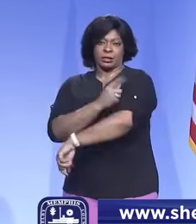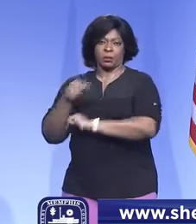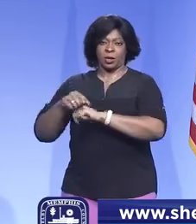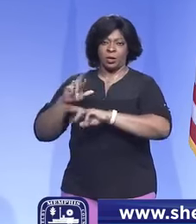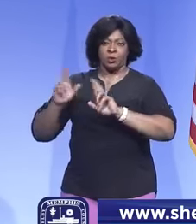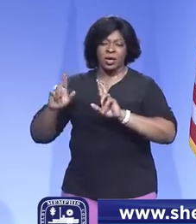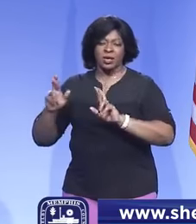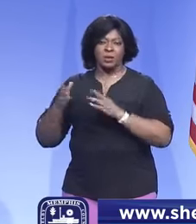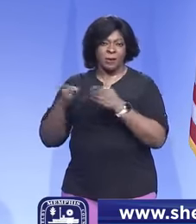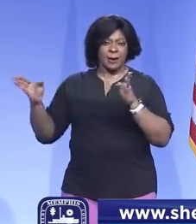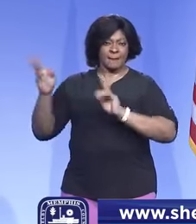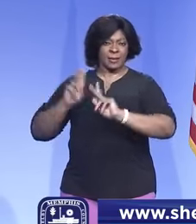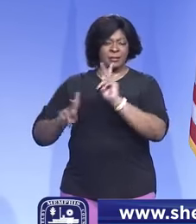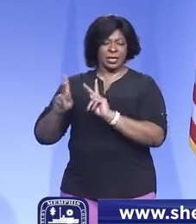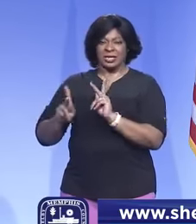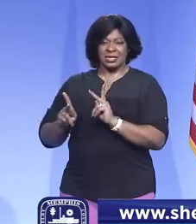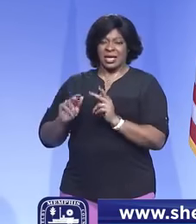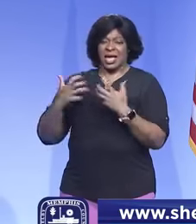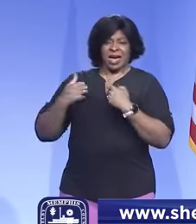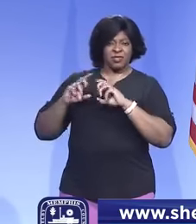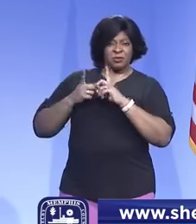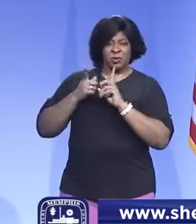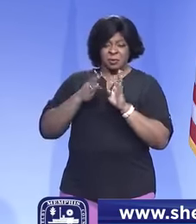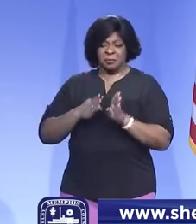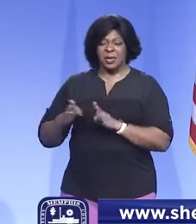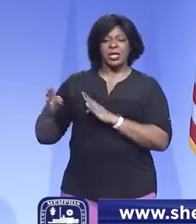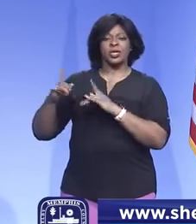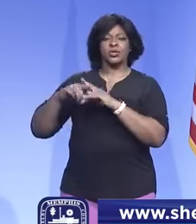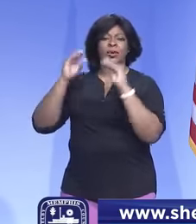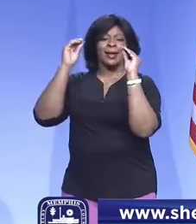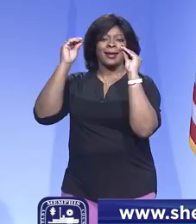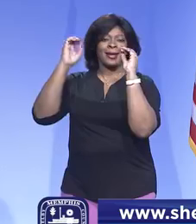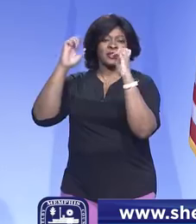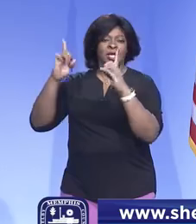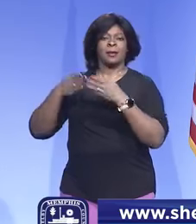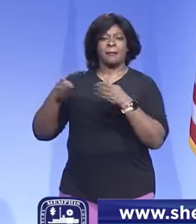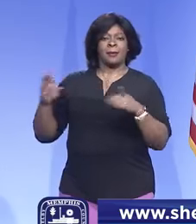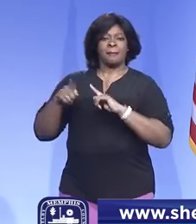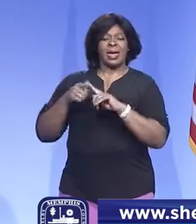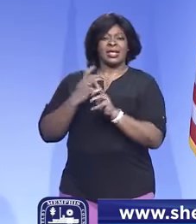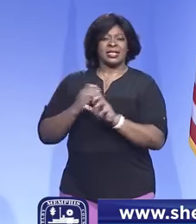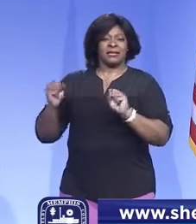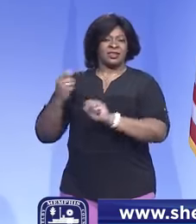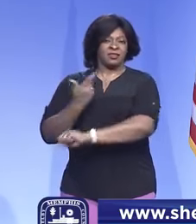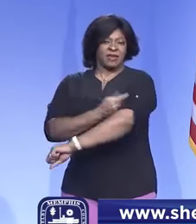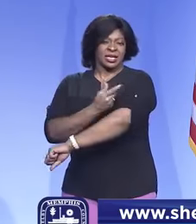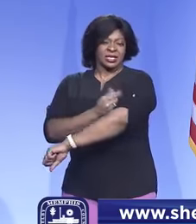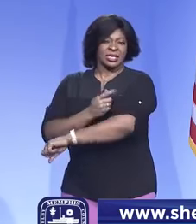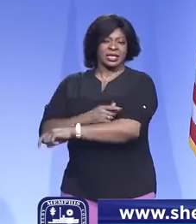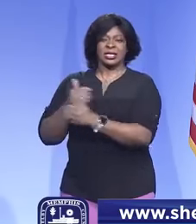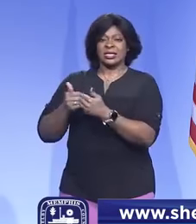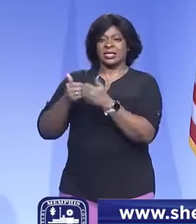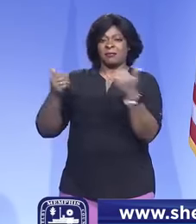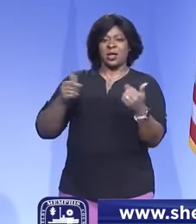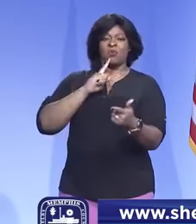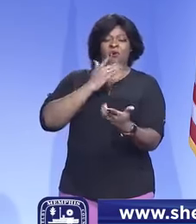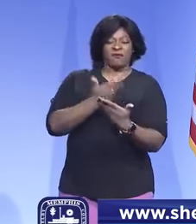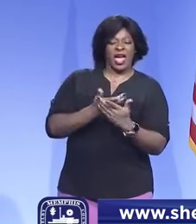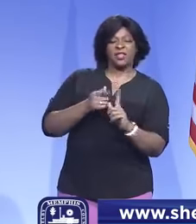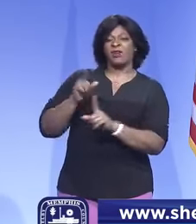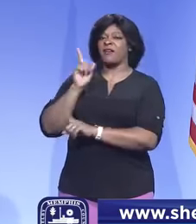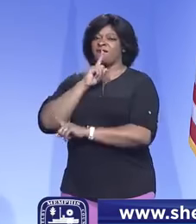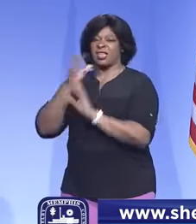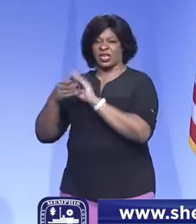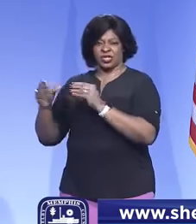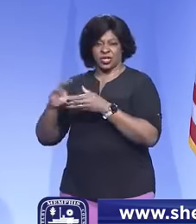available to the wider public. How does the health department plan on educating the public about the vaccine, separating fact from fiction on the